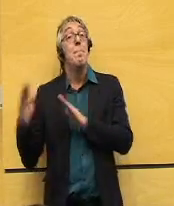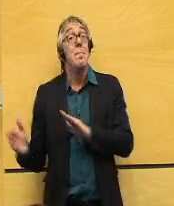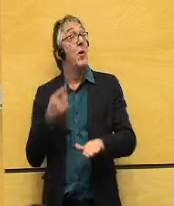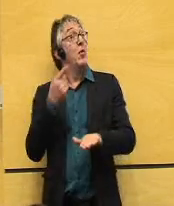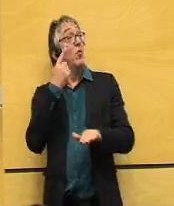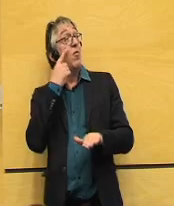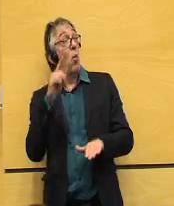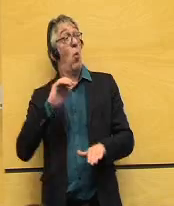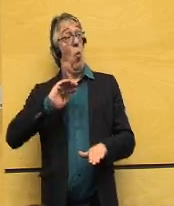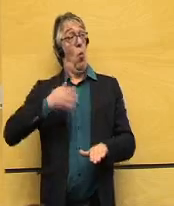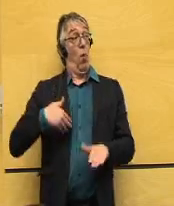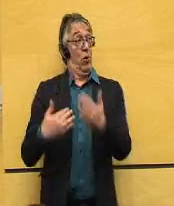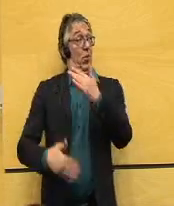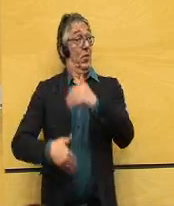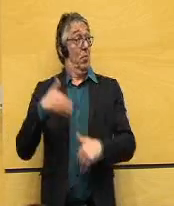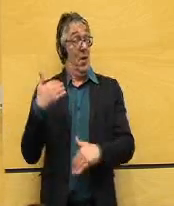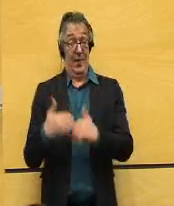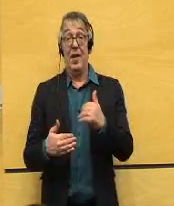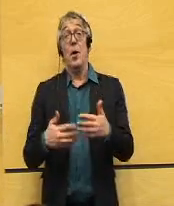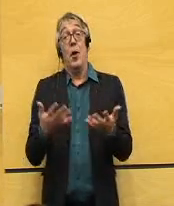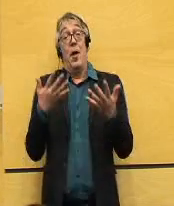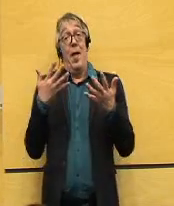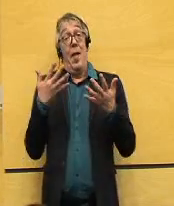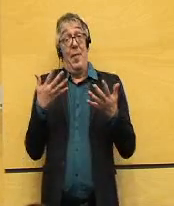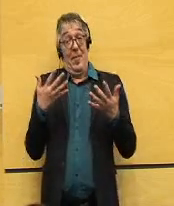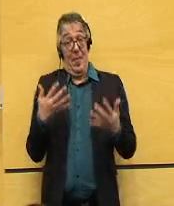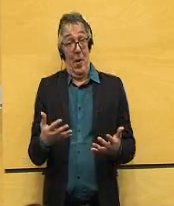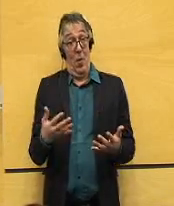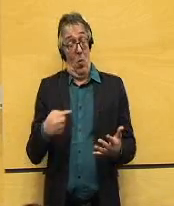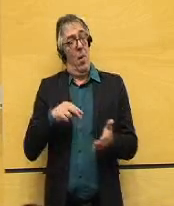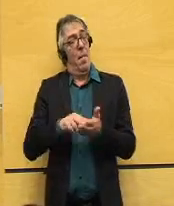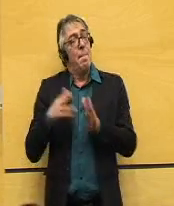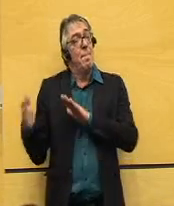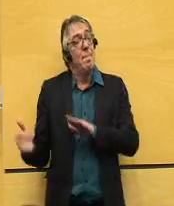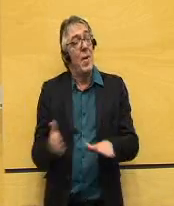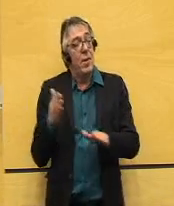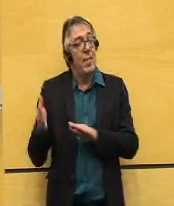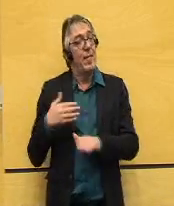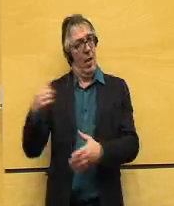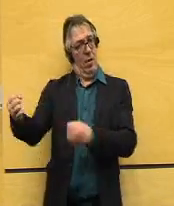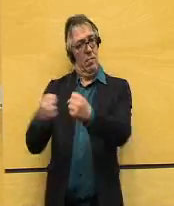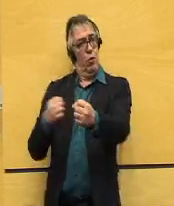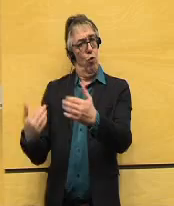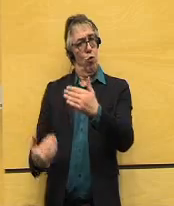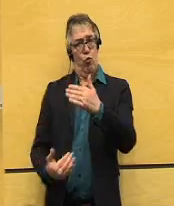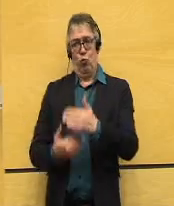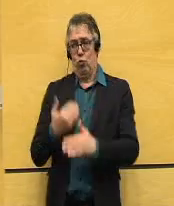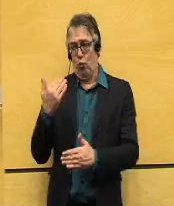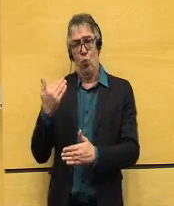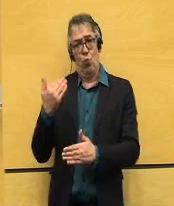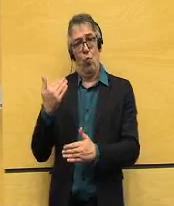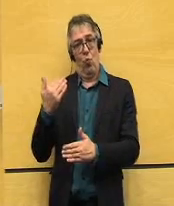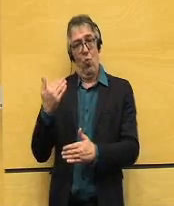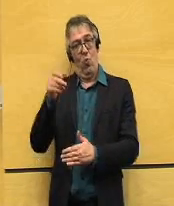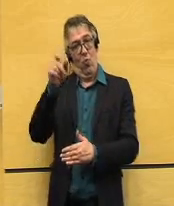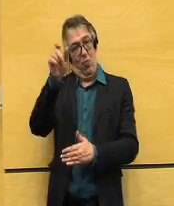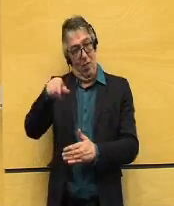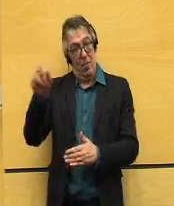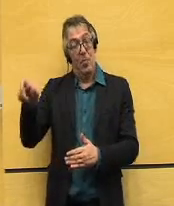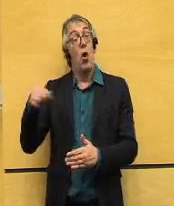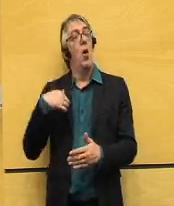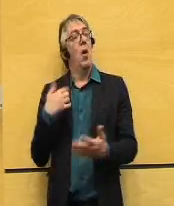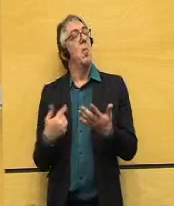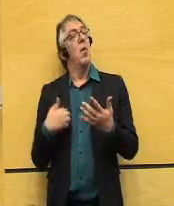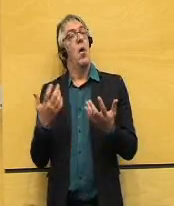of appointment of the committee members, their participation from women with disabilities as an individual as